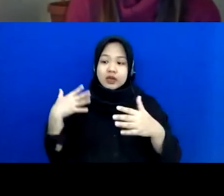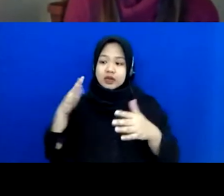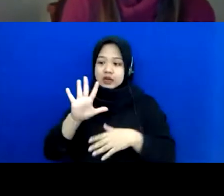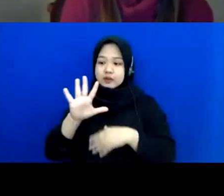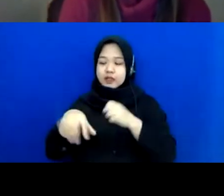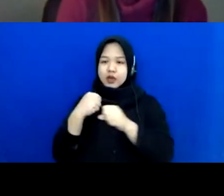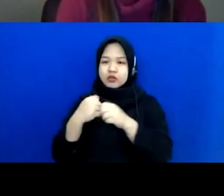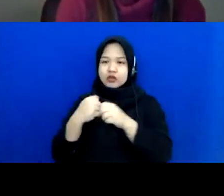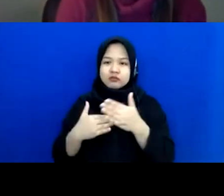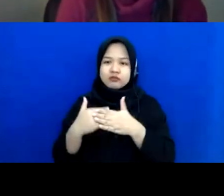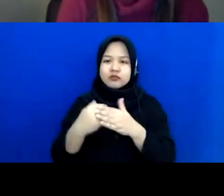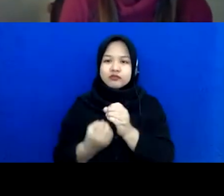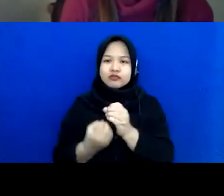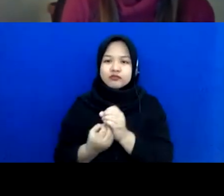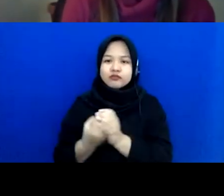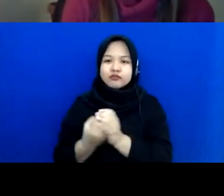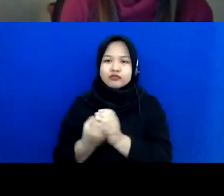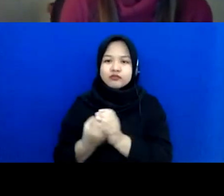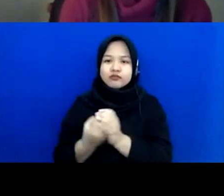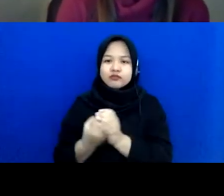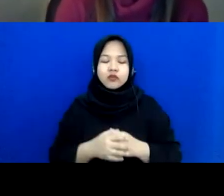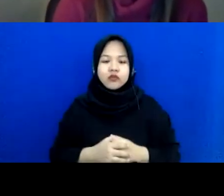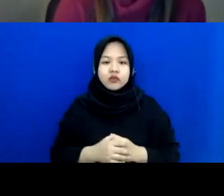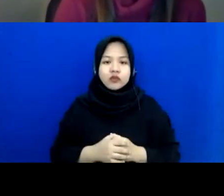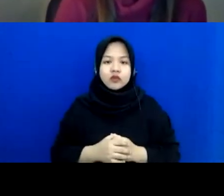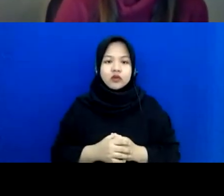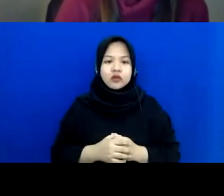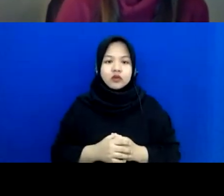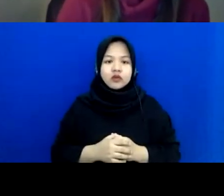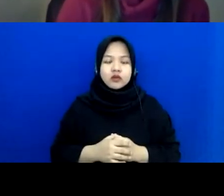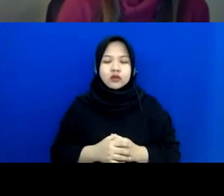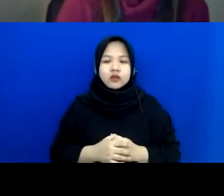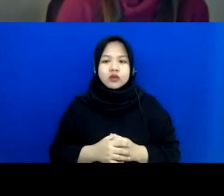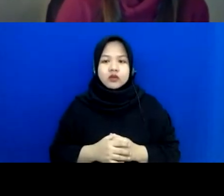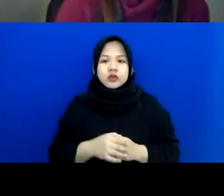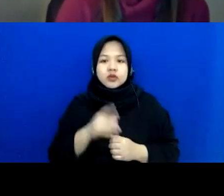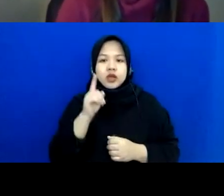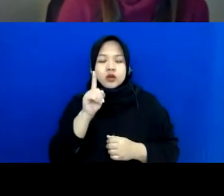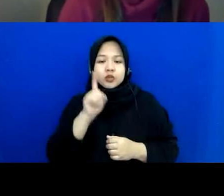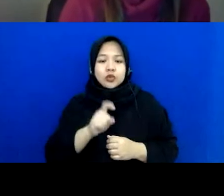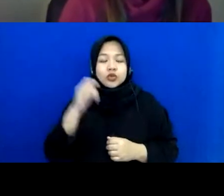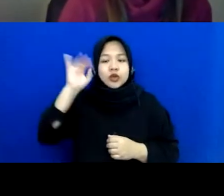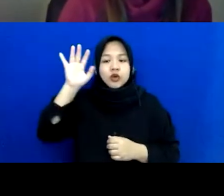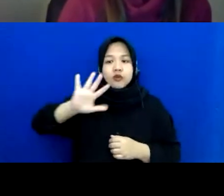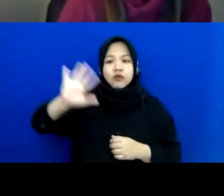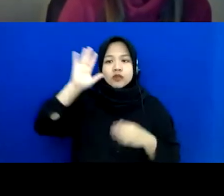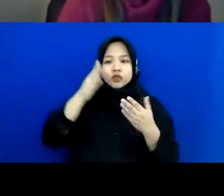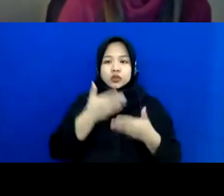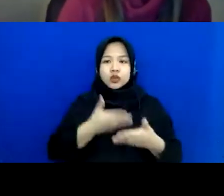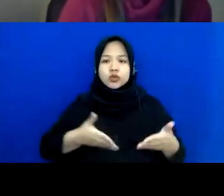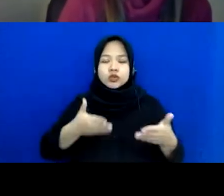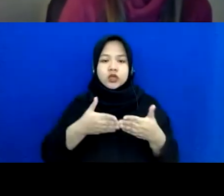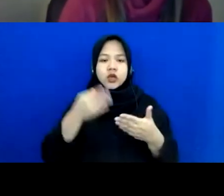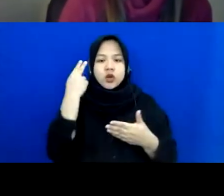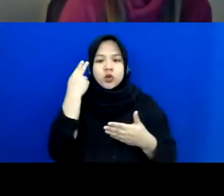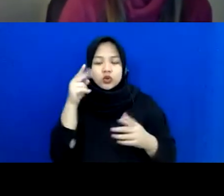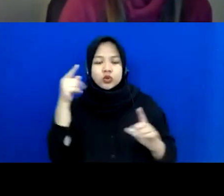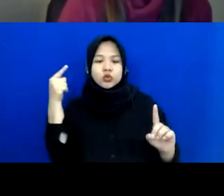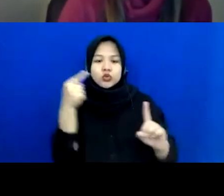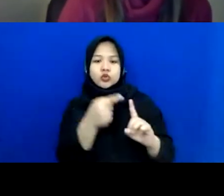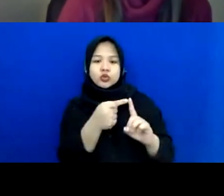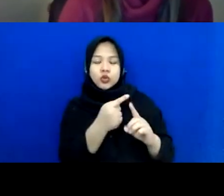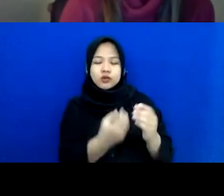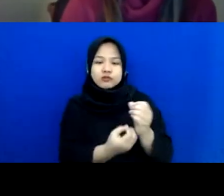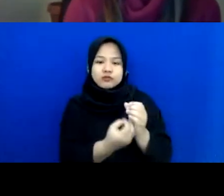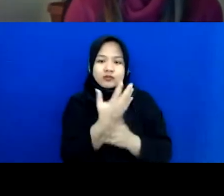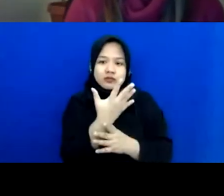rise of social enterprises in the region reflects both the need for social innovation and the growing demand for purpose-driven